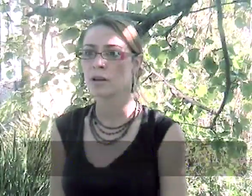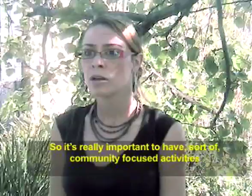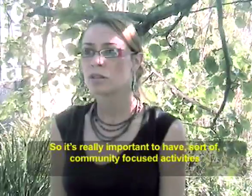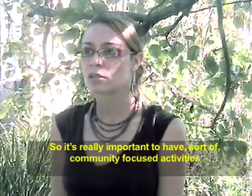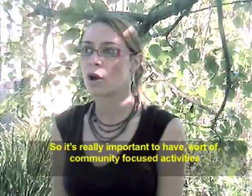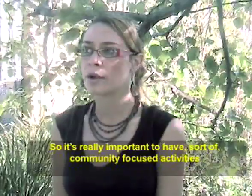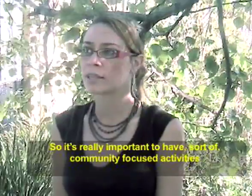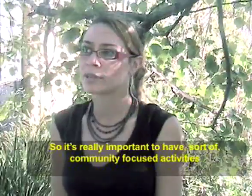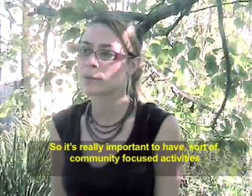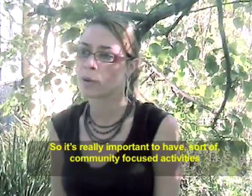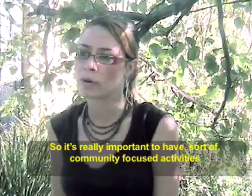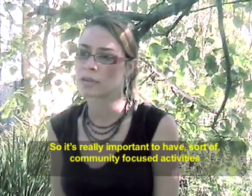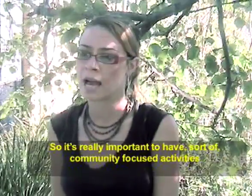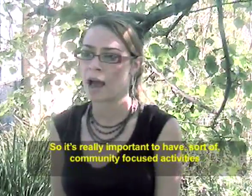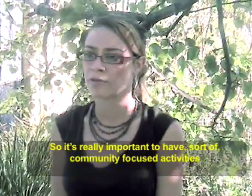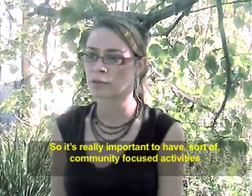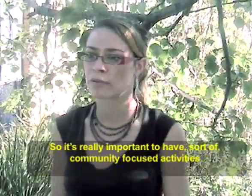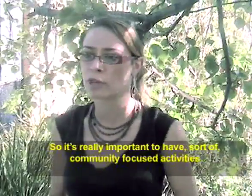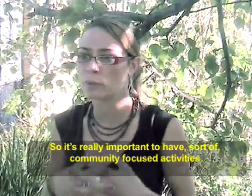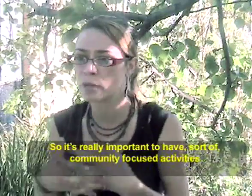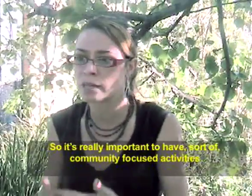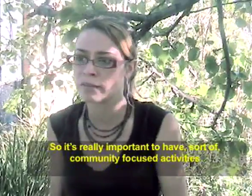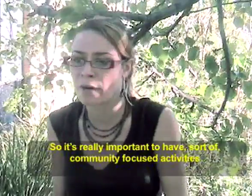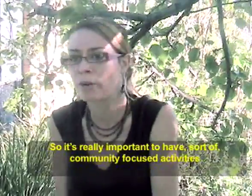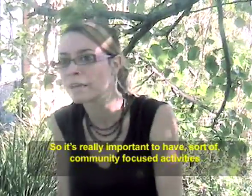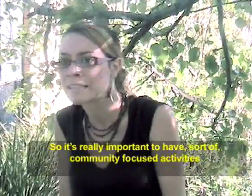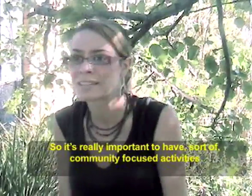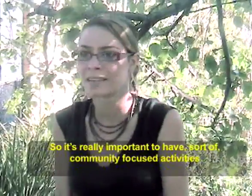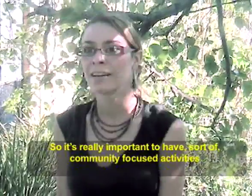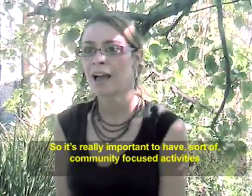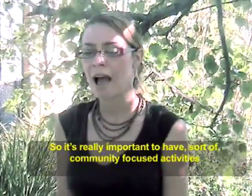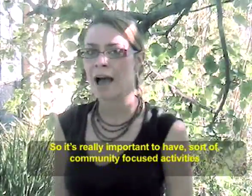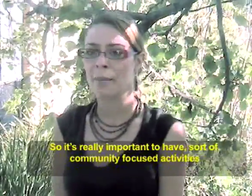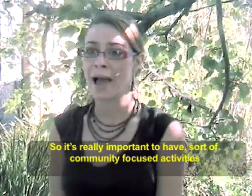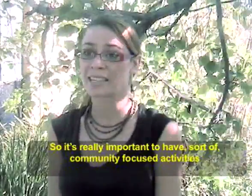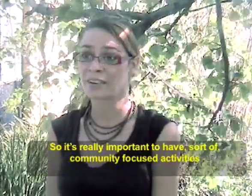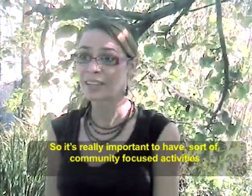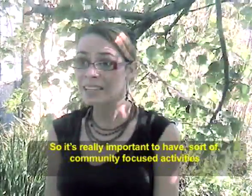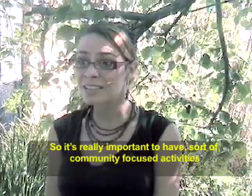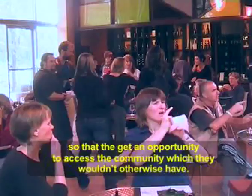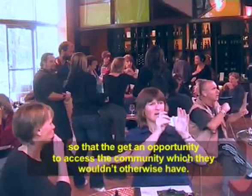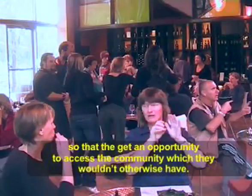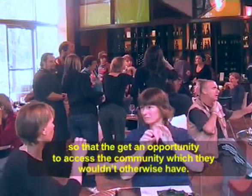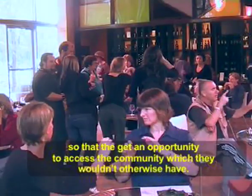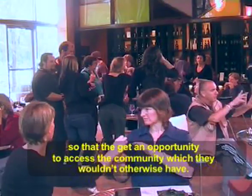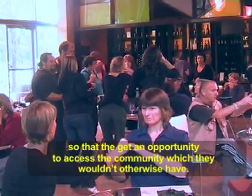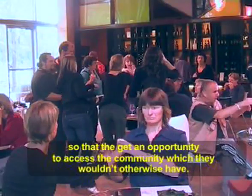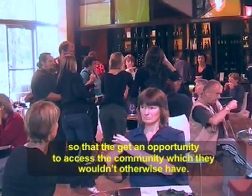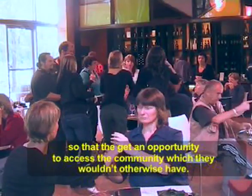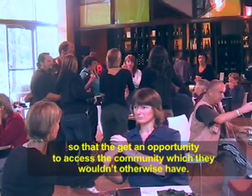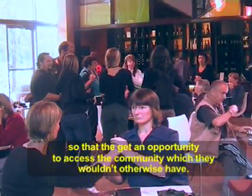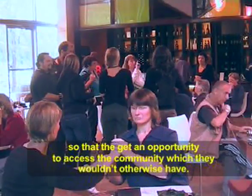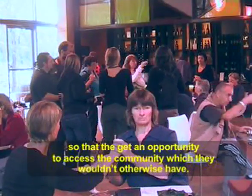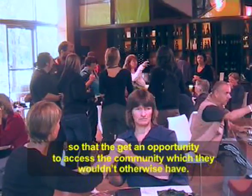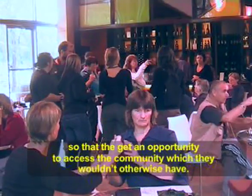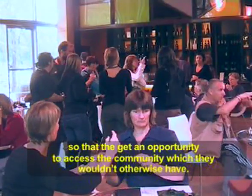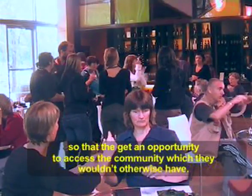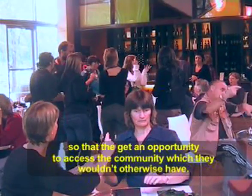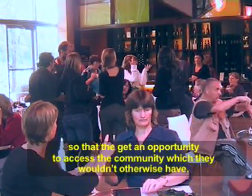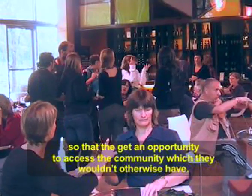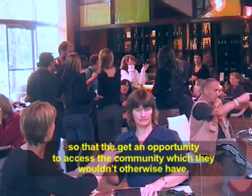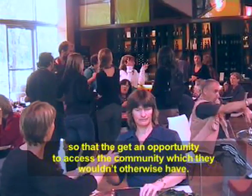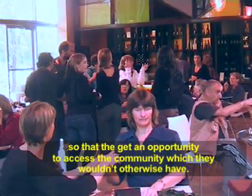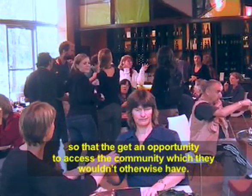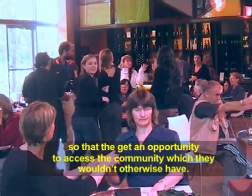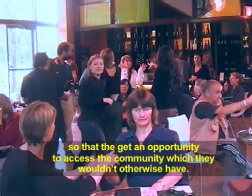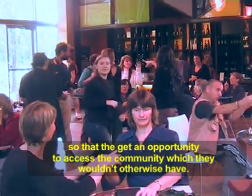time. So it's really important to have sort of community-focused activities so that they get an opportunity to access the community